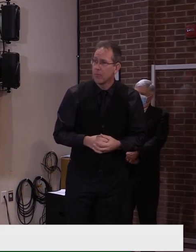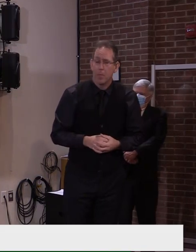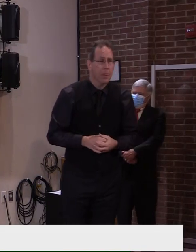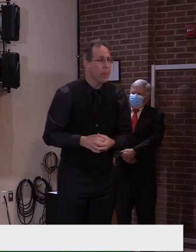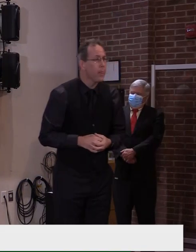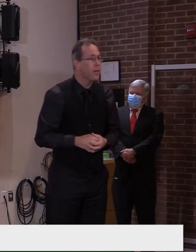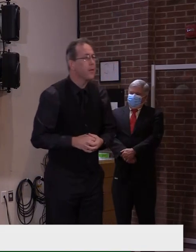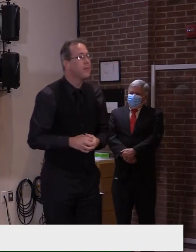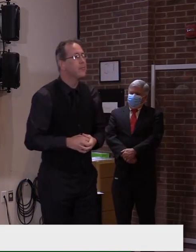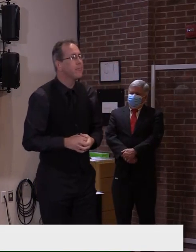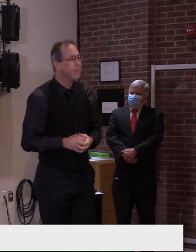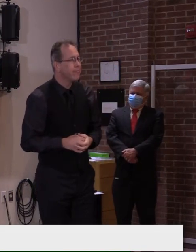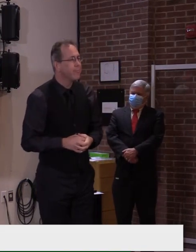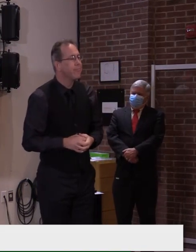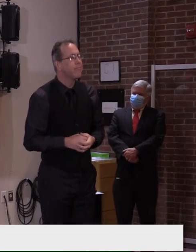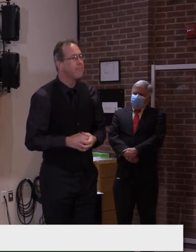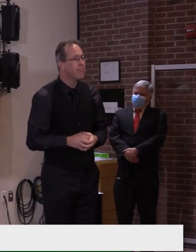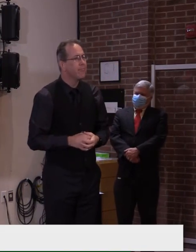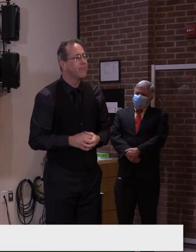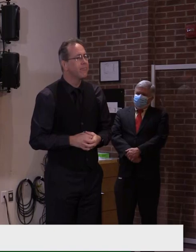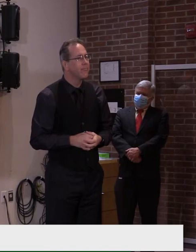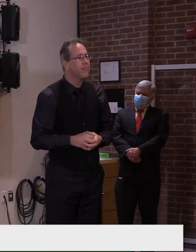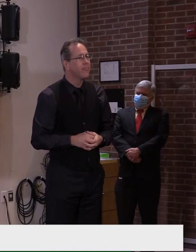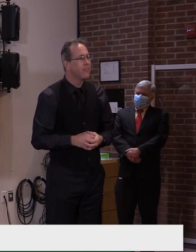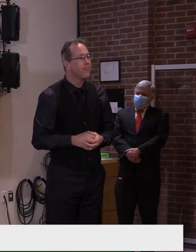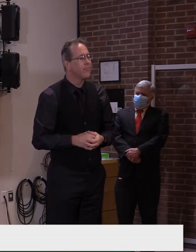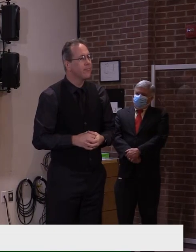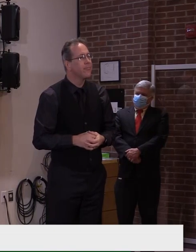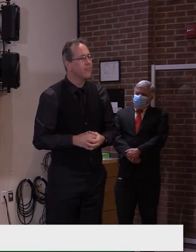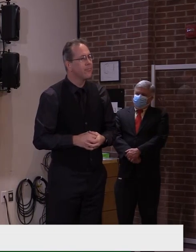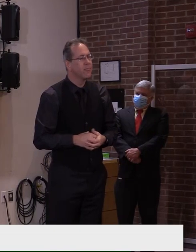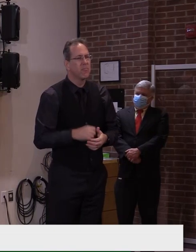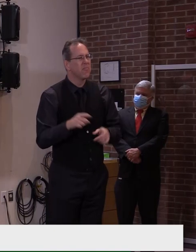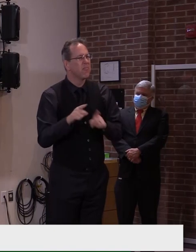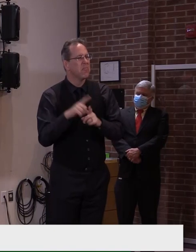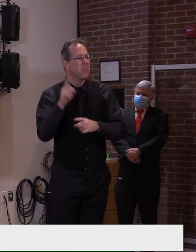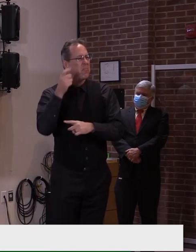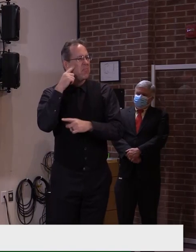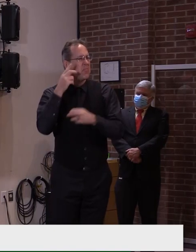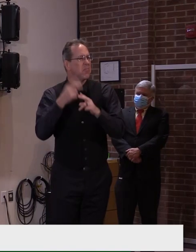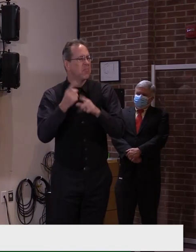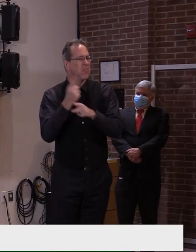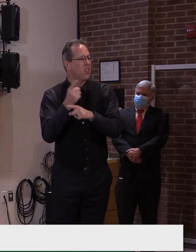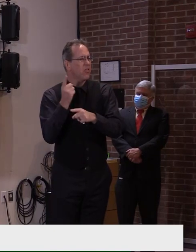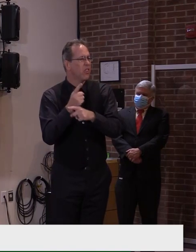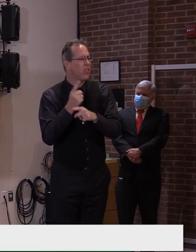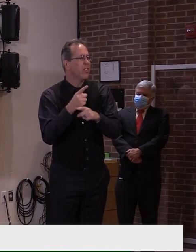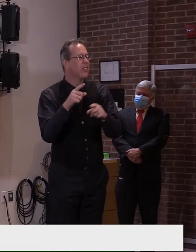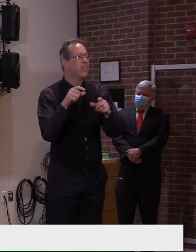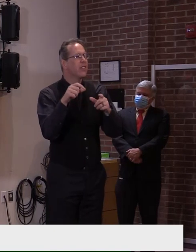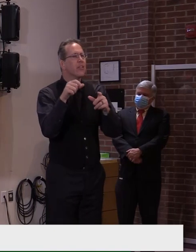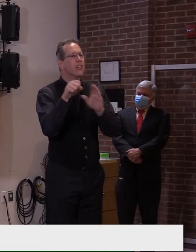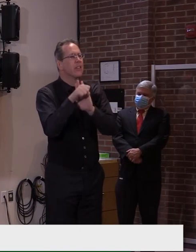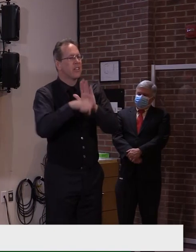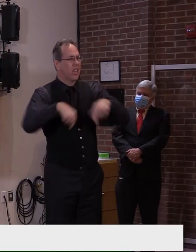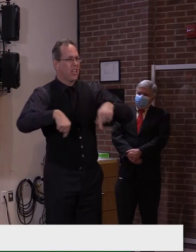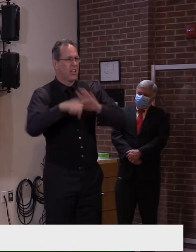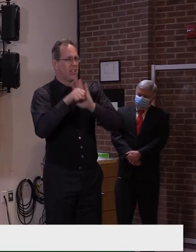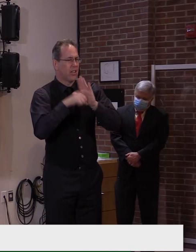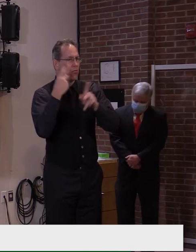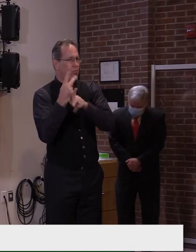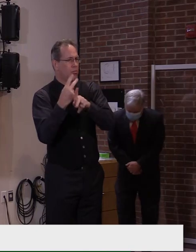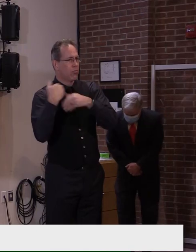So Aaron, as the governor mentioned, you know, the state will be handling the distribution in the holiday period. What I was speaking to is just